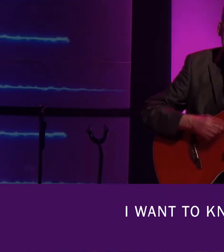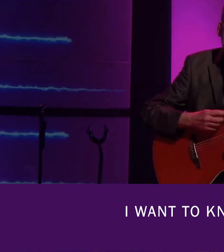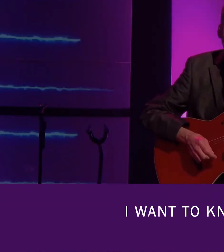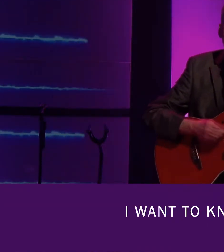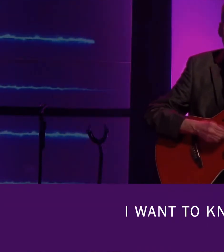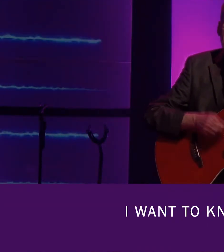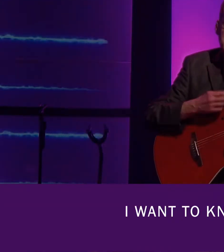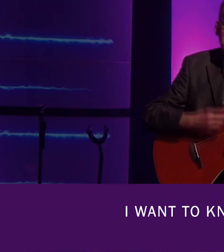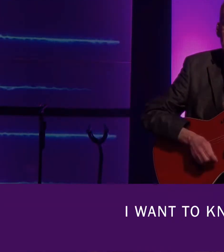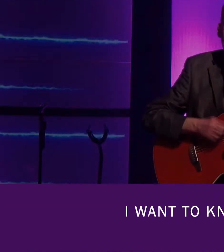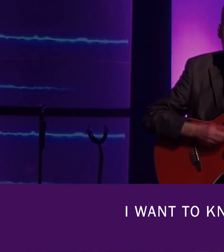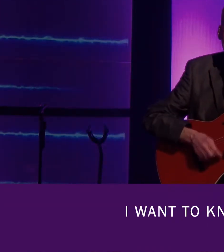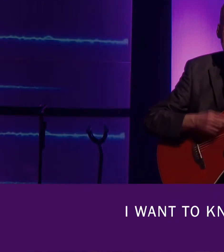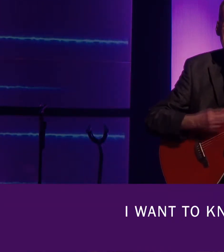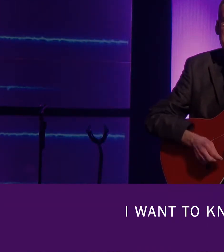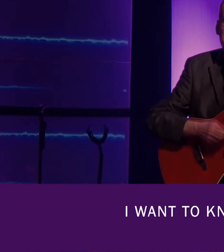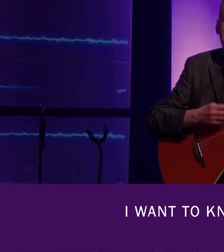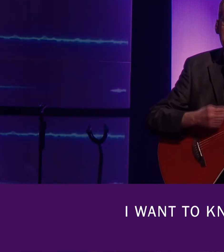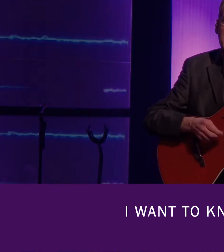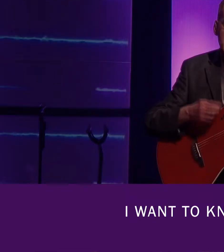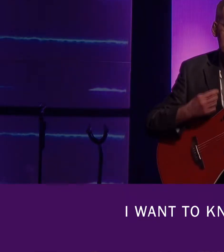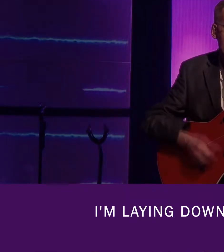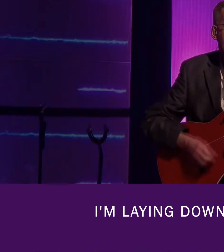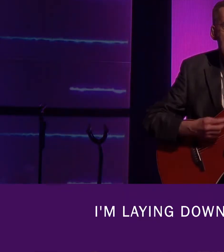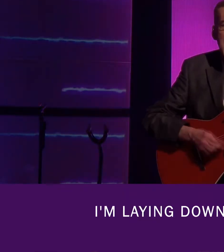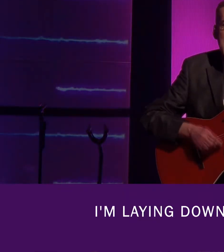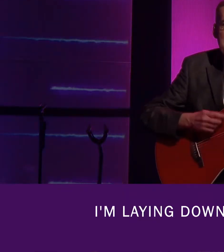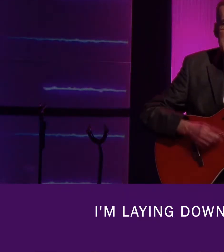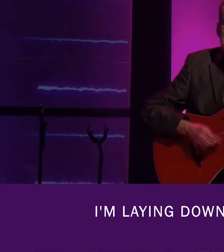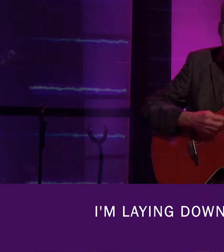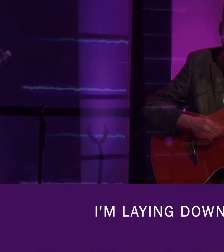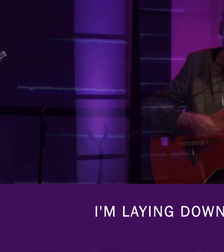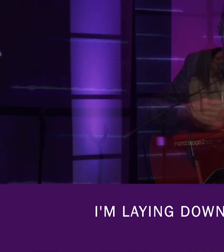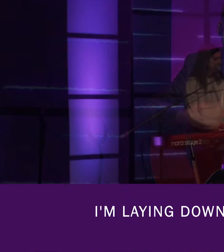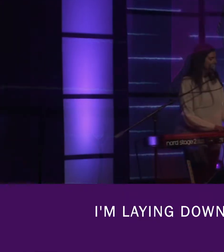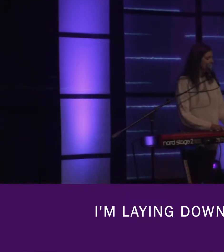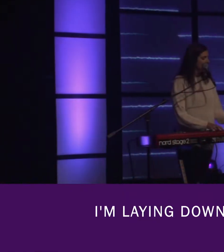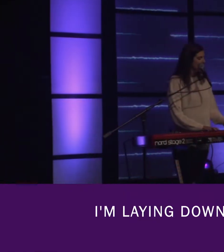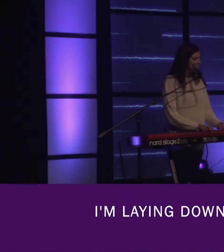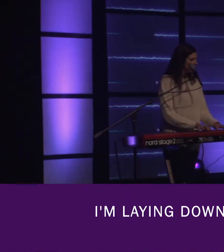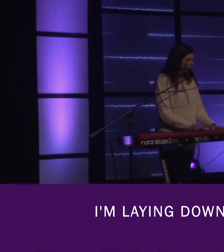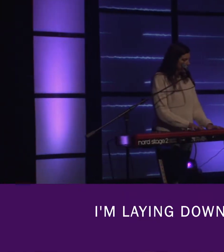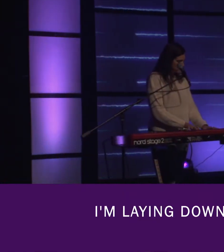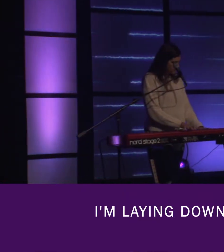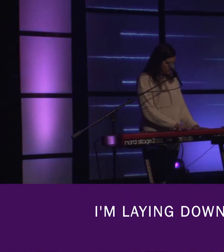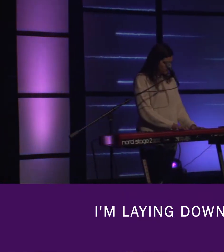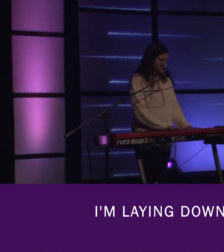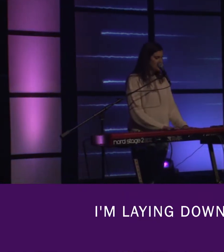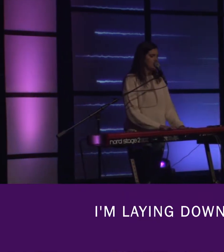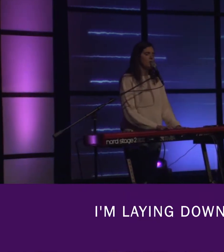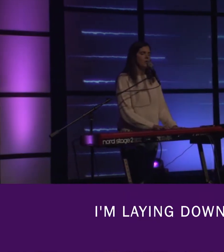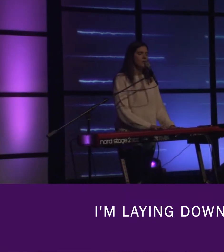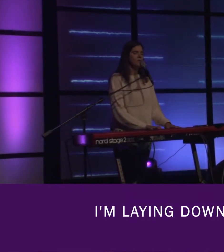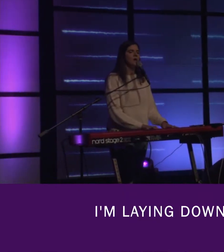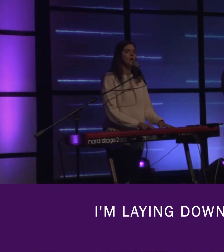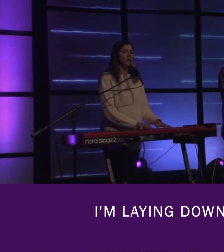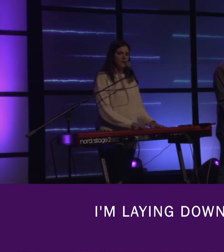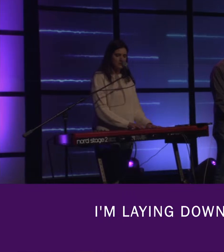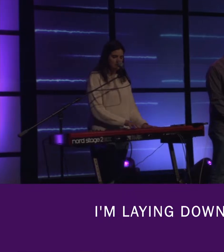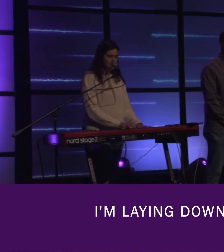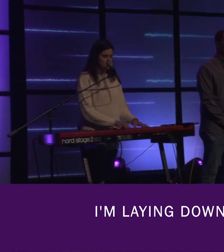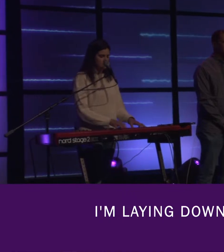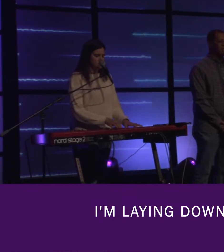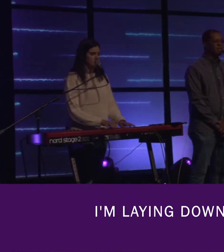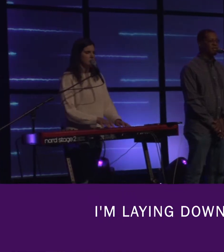I want to know you, Lord. I'm laying down all